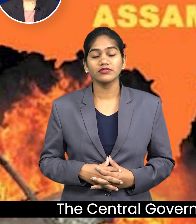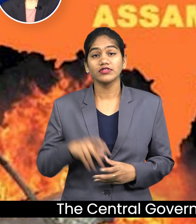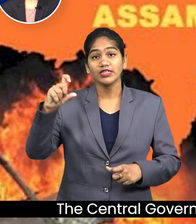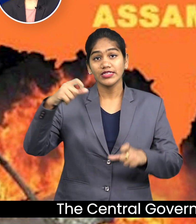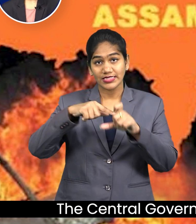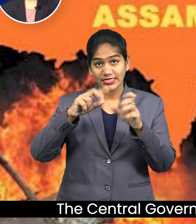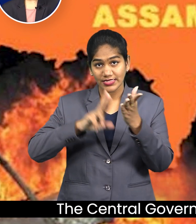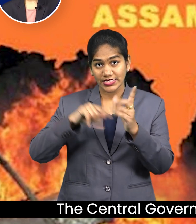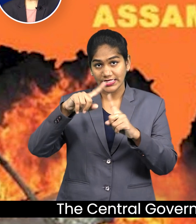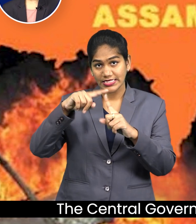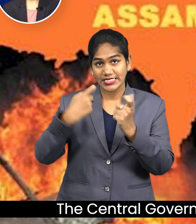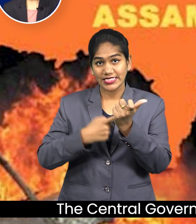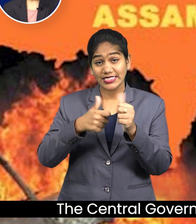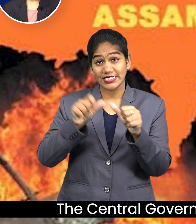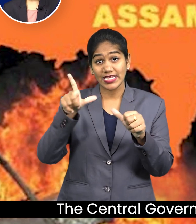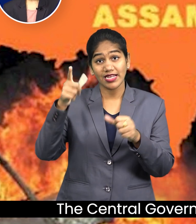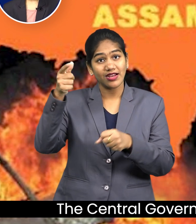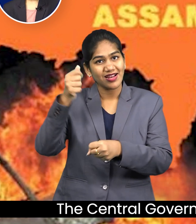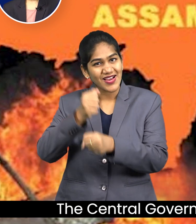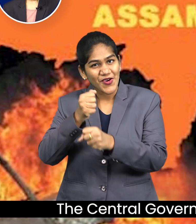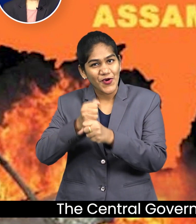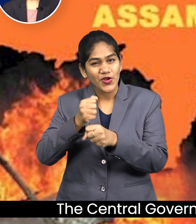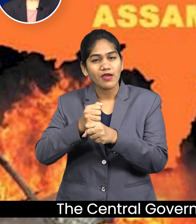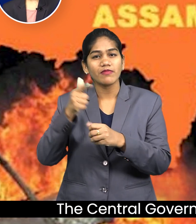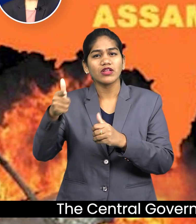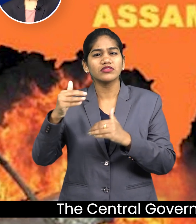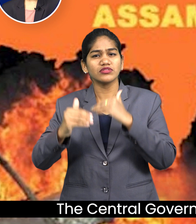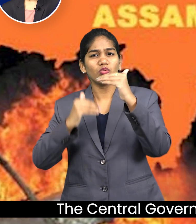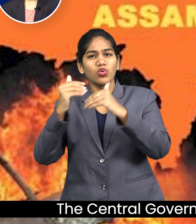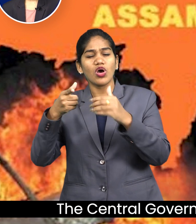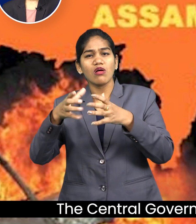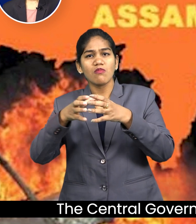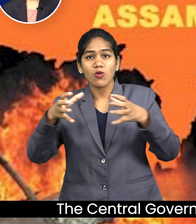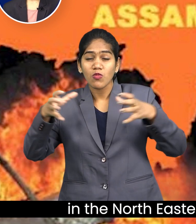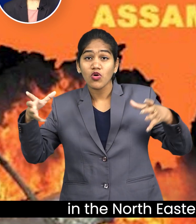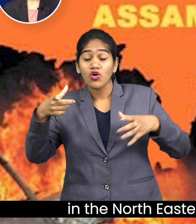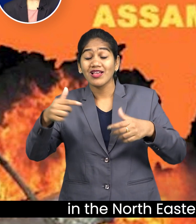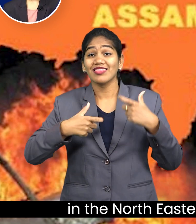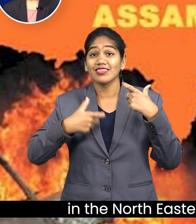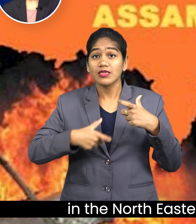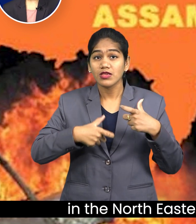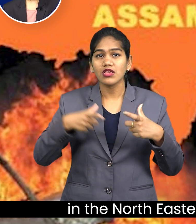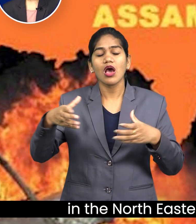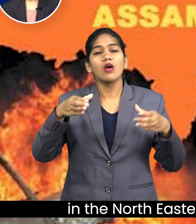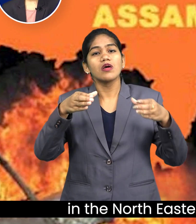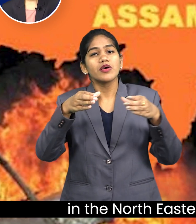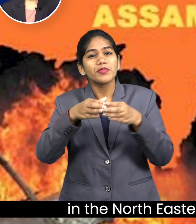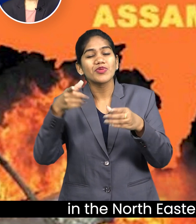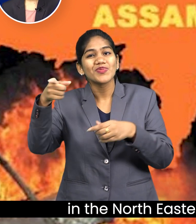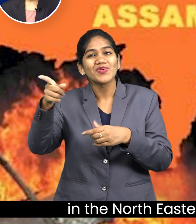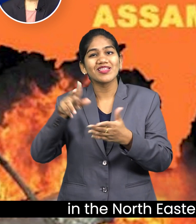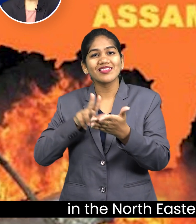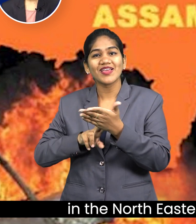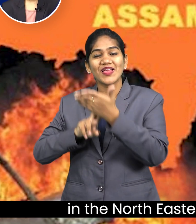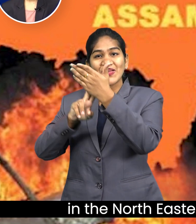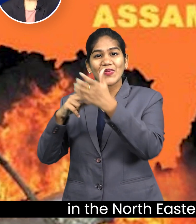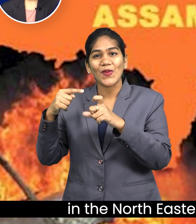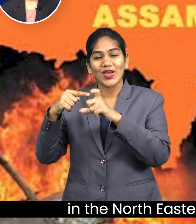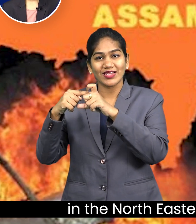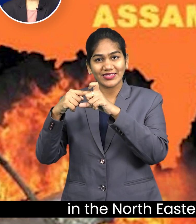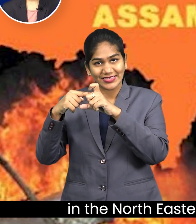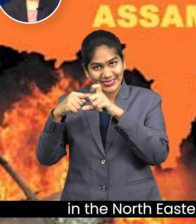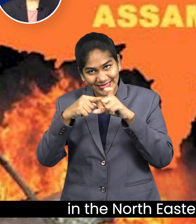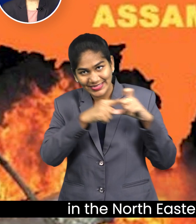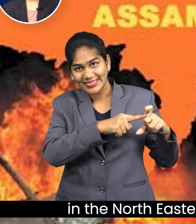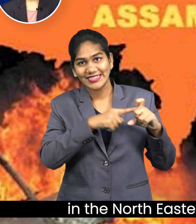The central government increased armed forces in the north eastern region to promote peace.